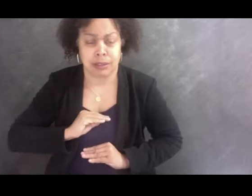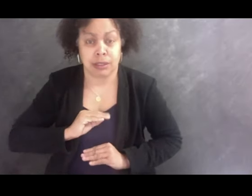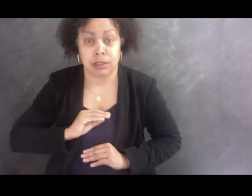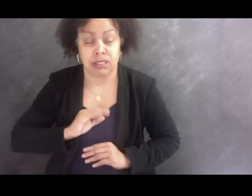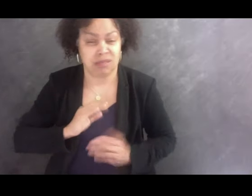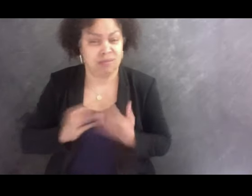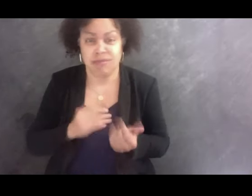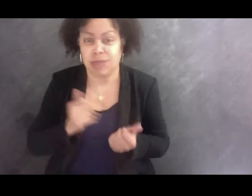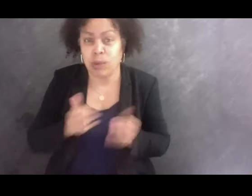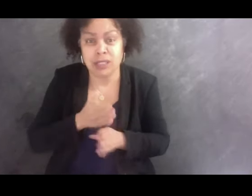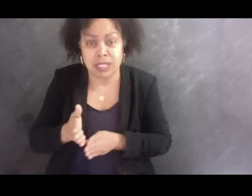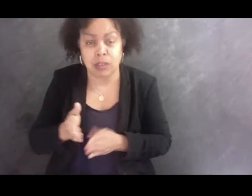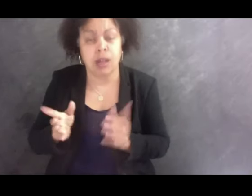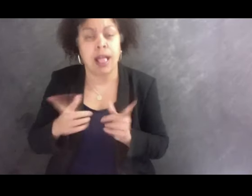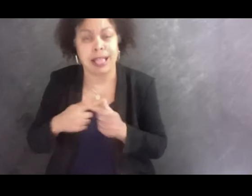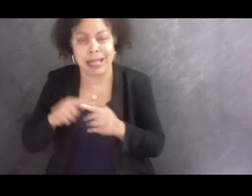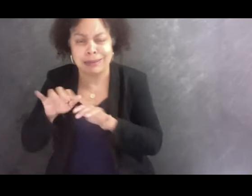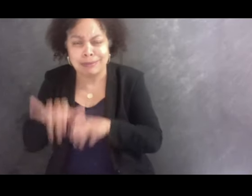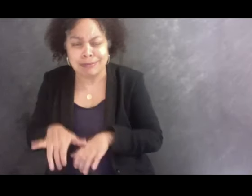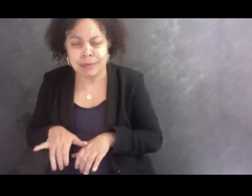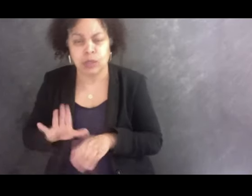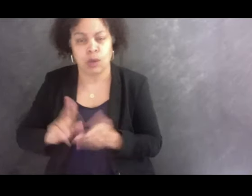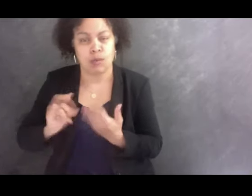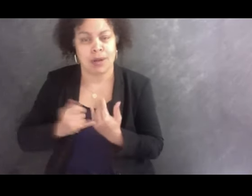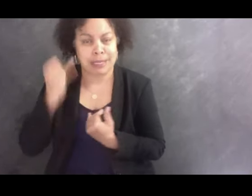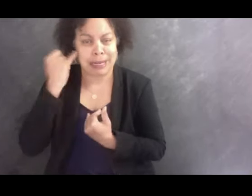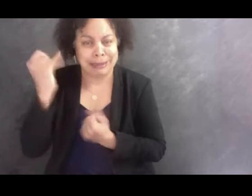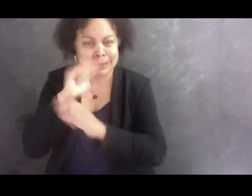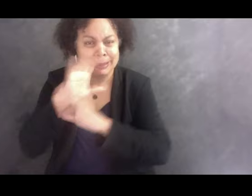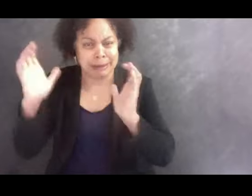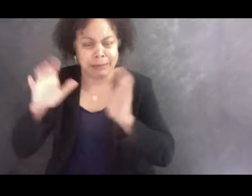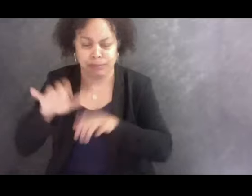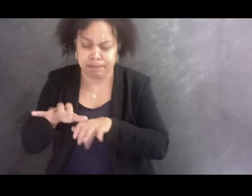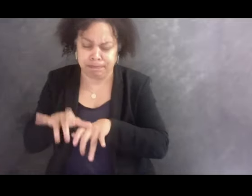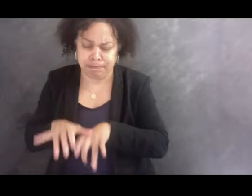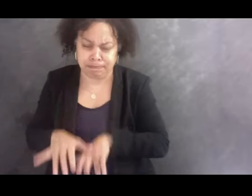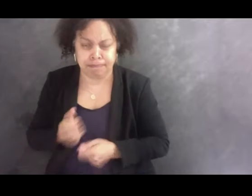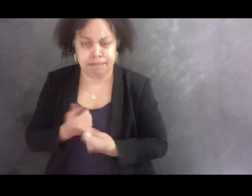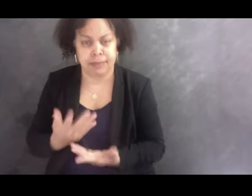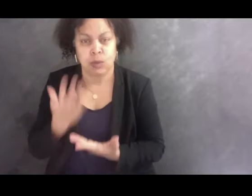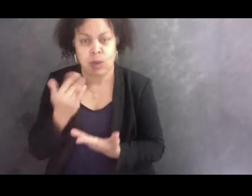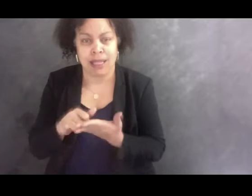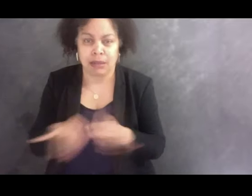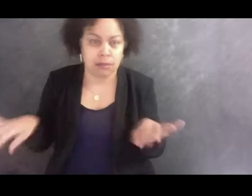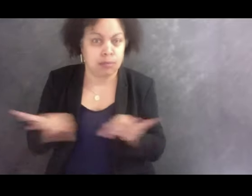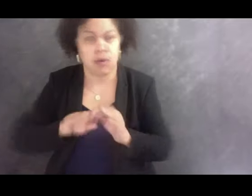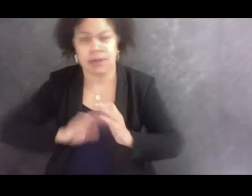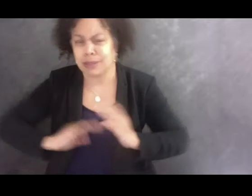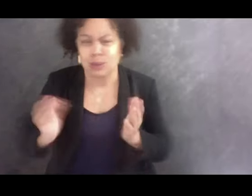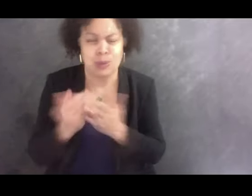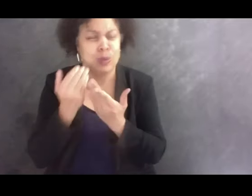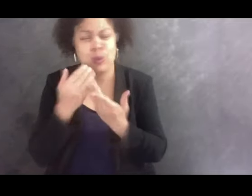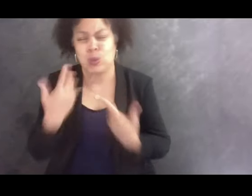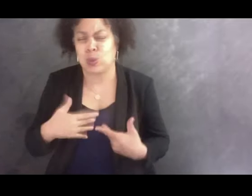us about your project idea during the letter of inquiry round and really emphasize why this is a bold, groundbreaking,